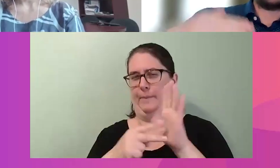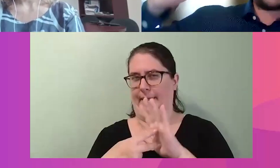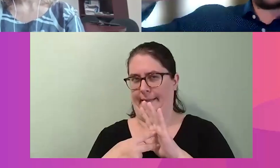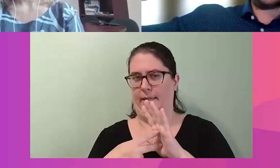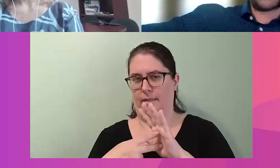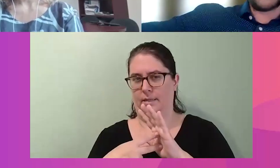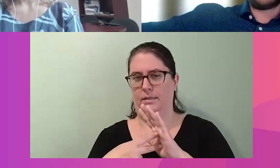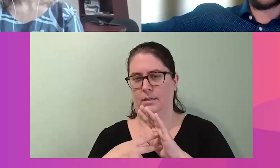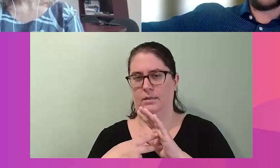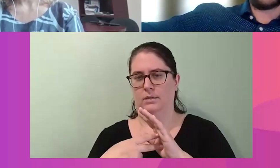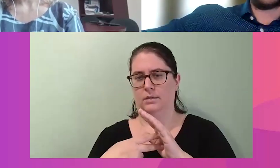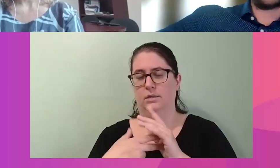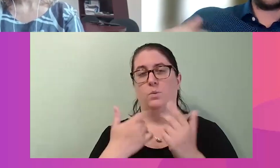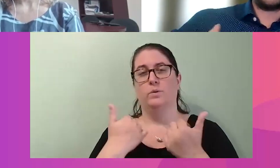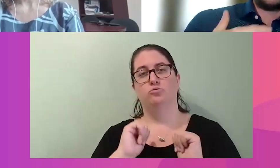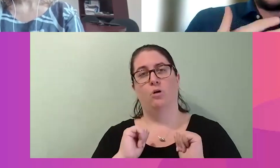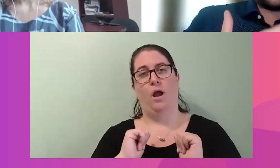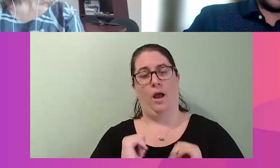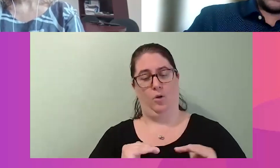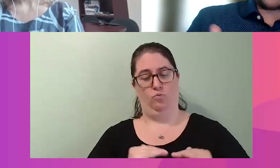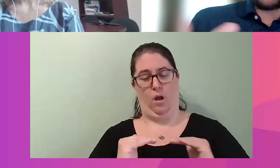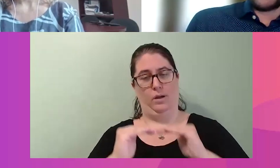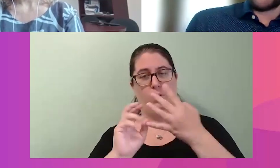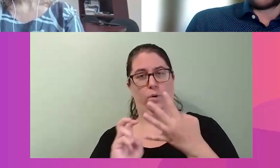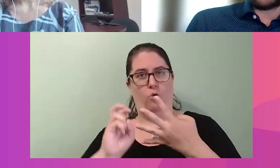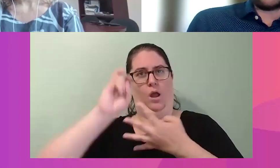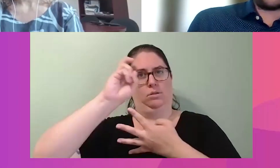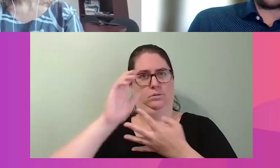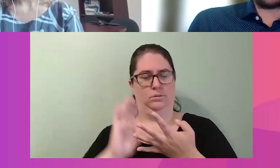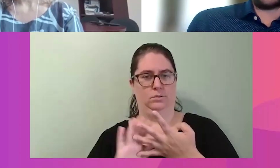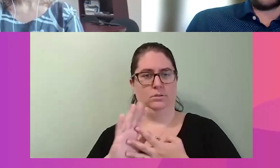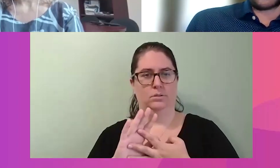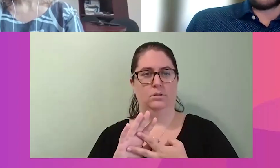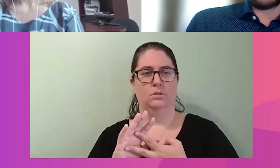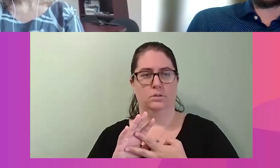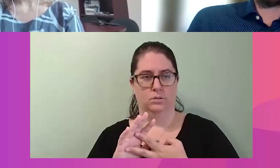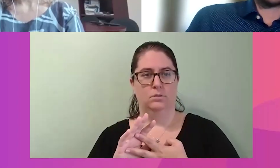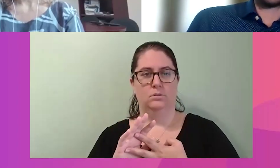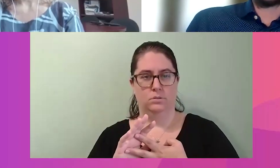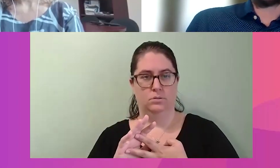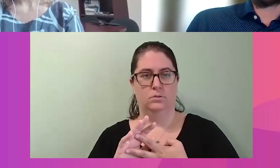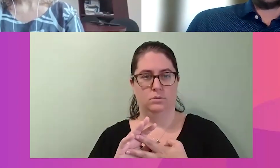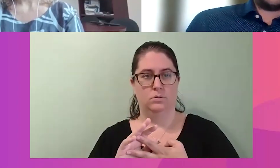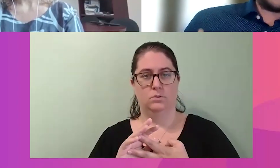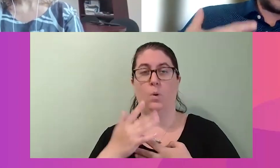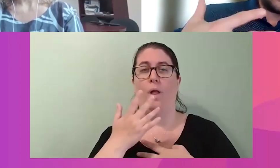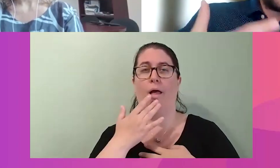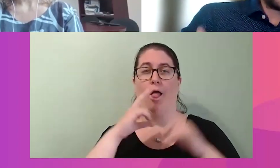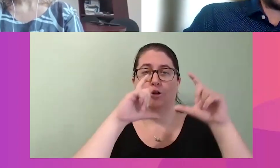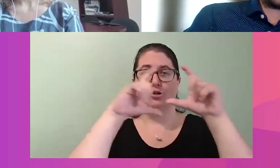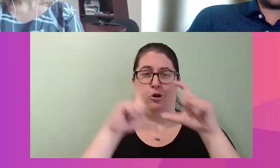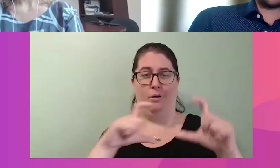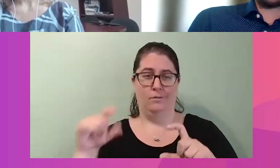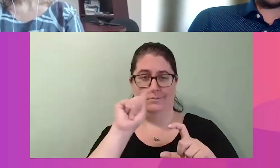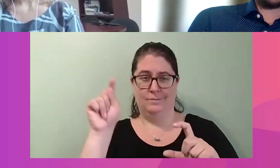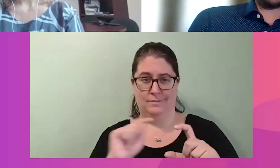reflects that we try to work at these different levels of influence. So at the relational, the individual, the social, and the environmental levels. And then it